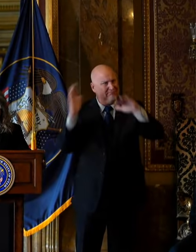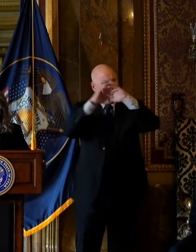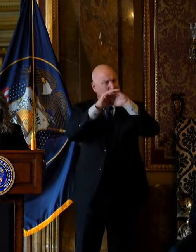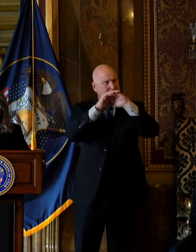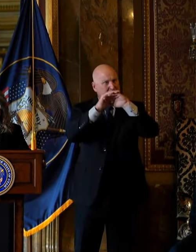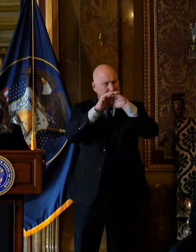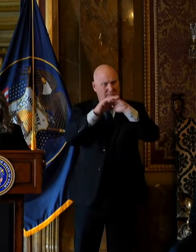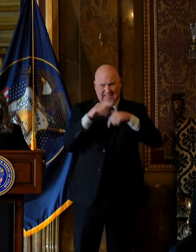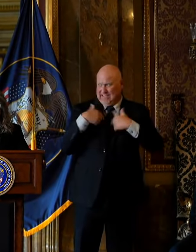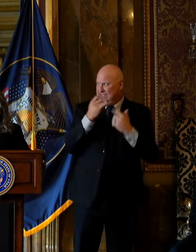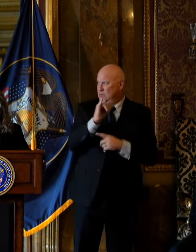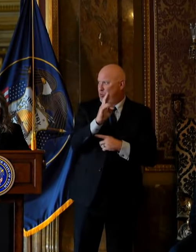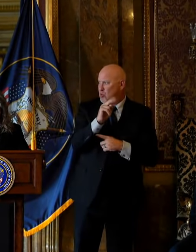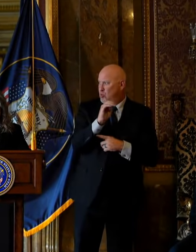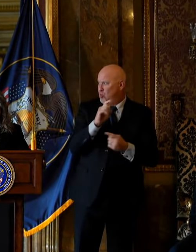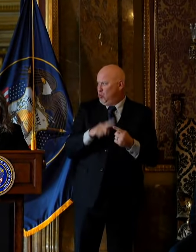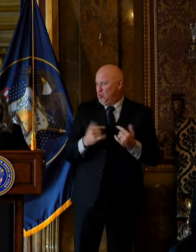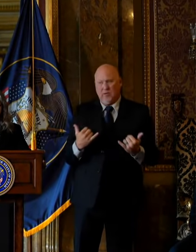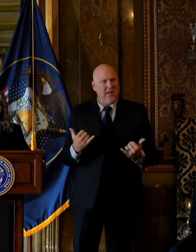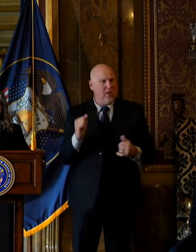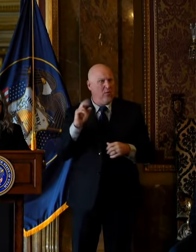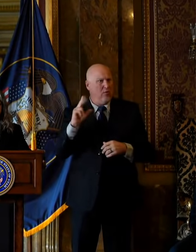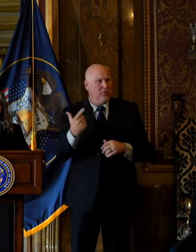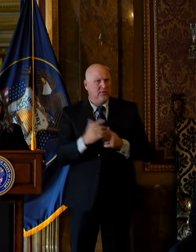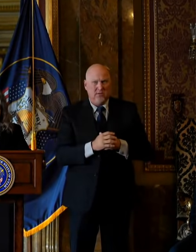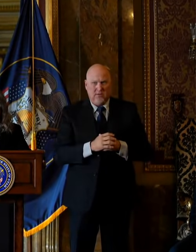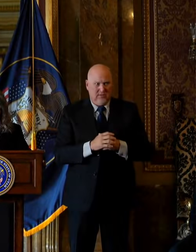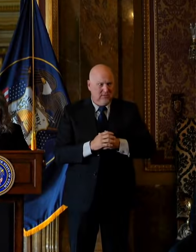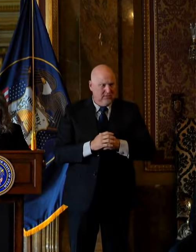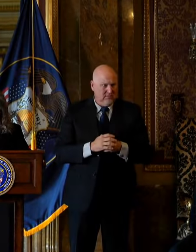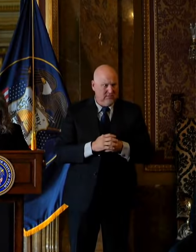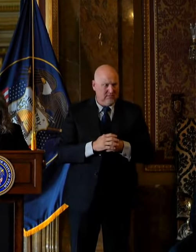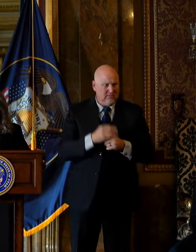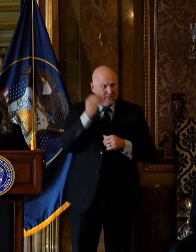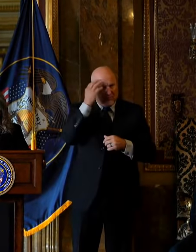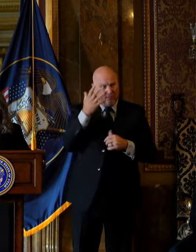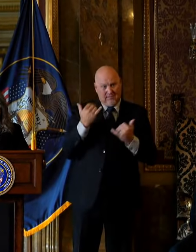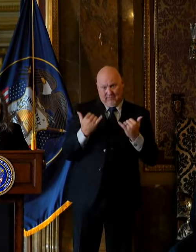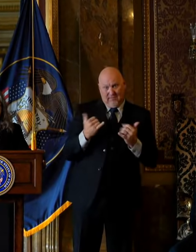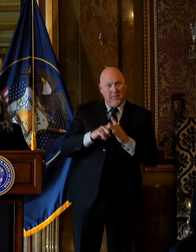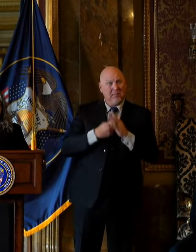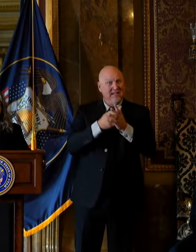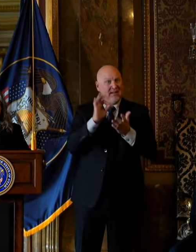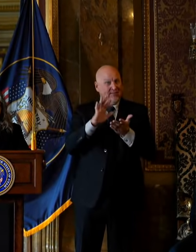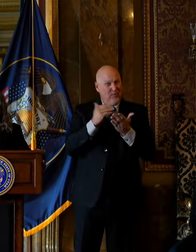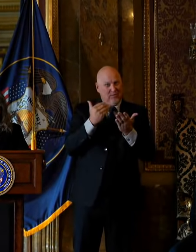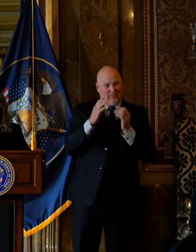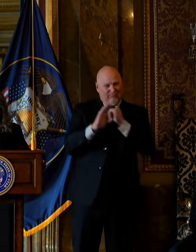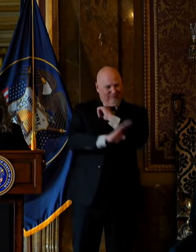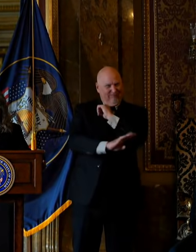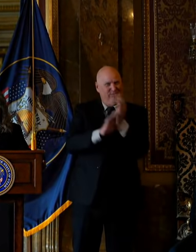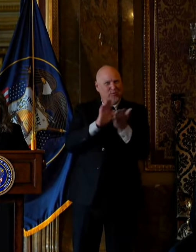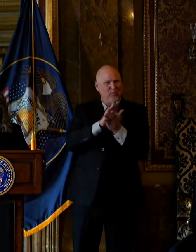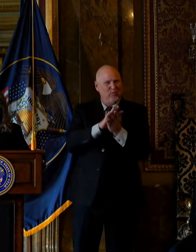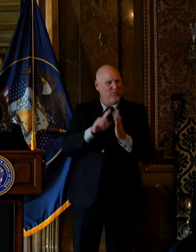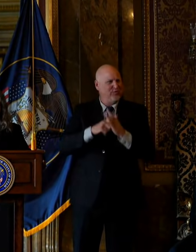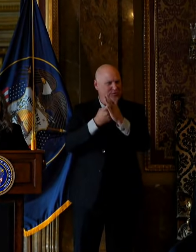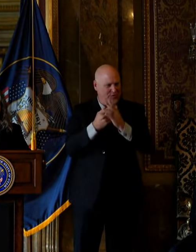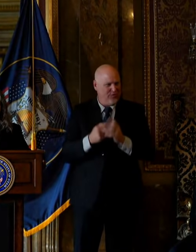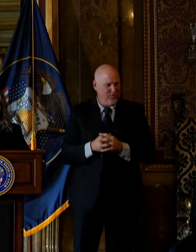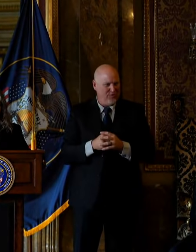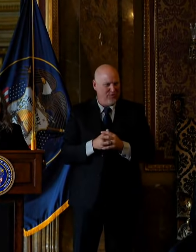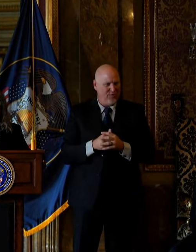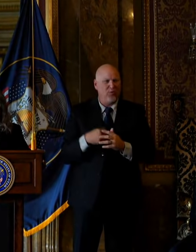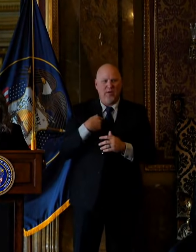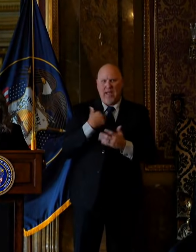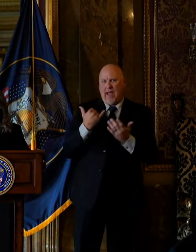frame. With the beginning of the new school year, as the governor mentioned, we've added some important data features to the case counts